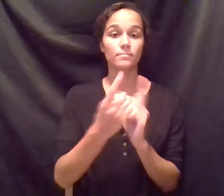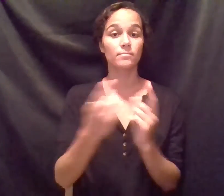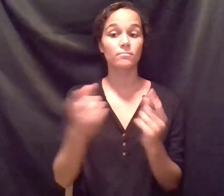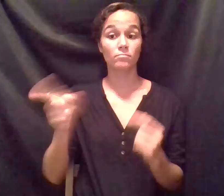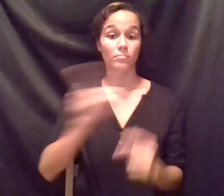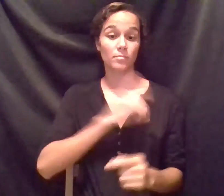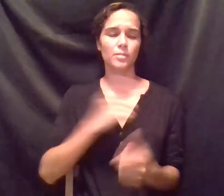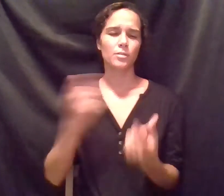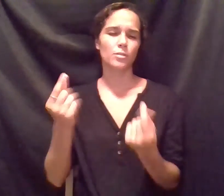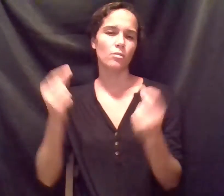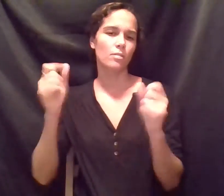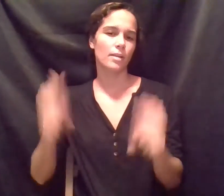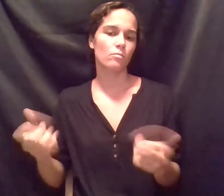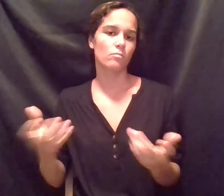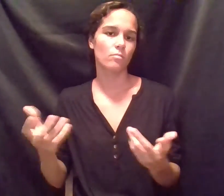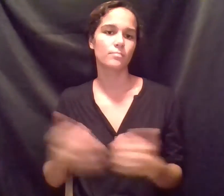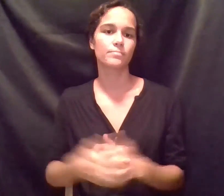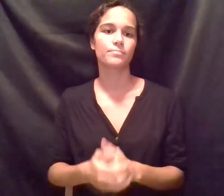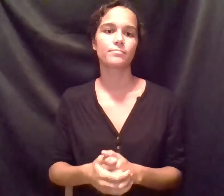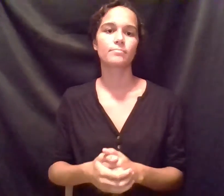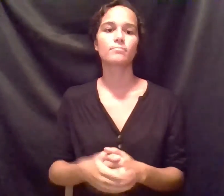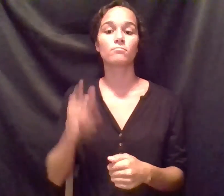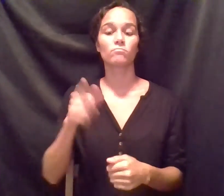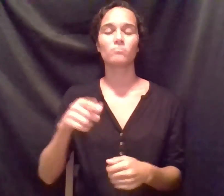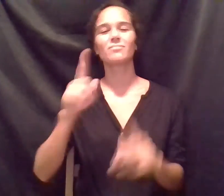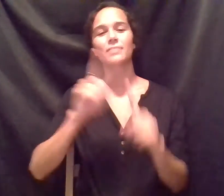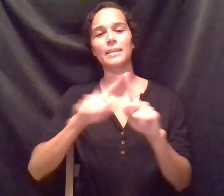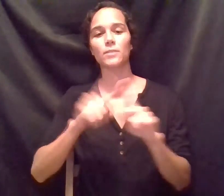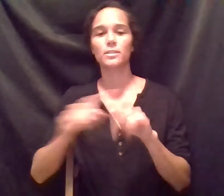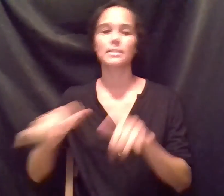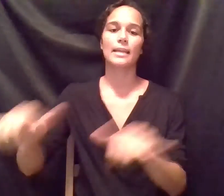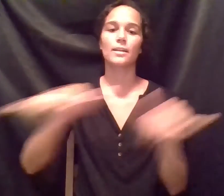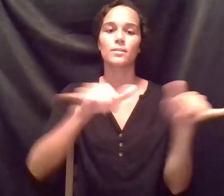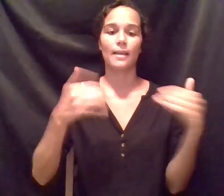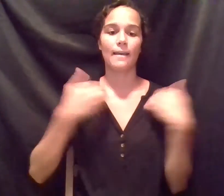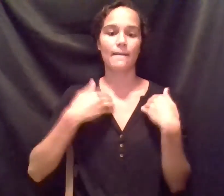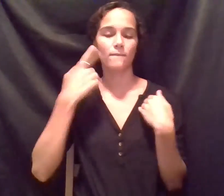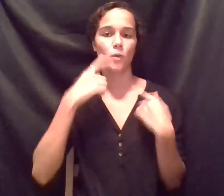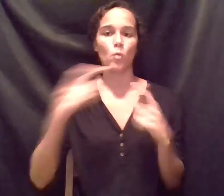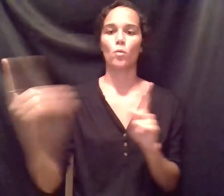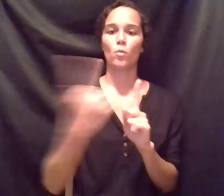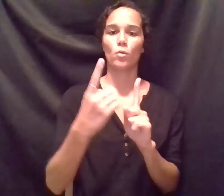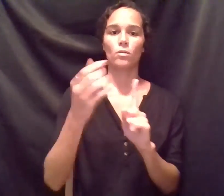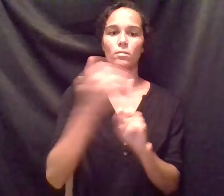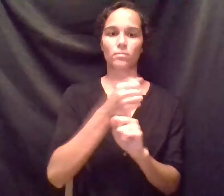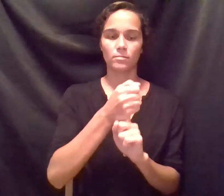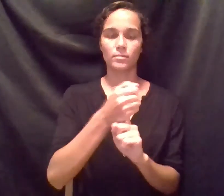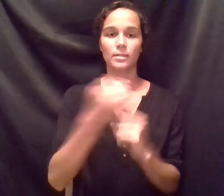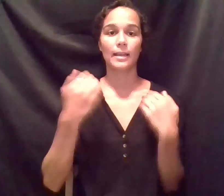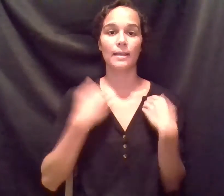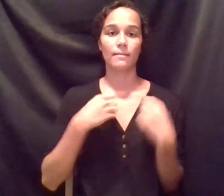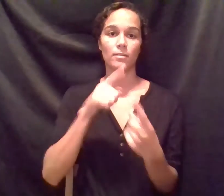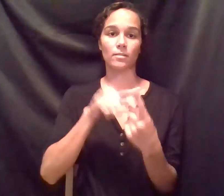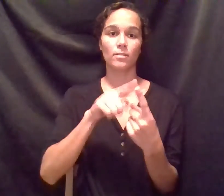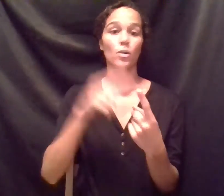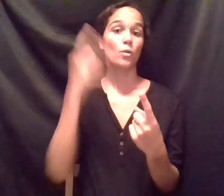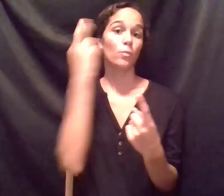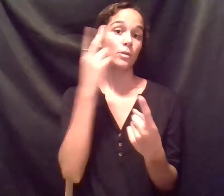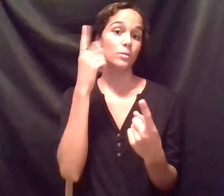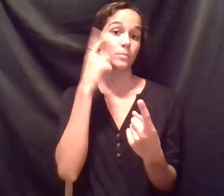things. There's reasonable suspicion, and there's probable cause. They have different encounters. What are police allowed